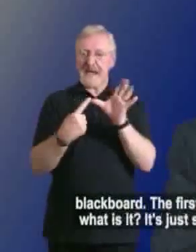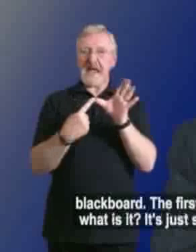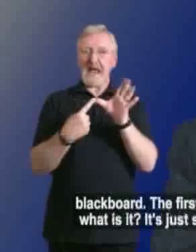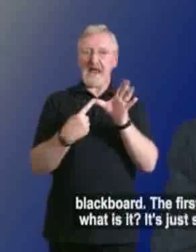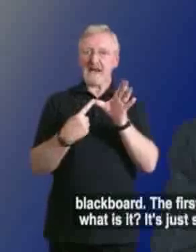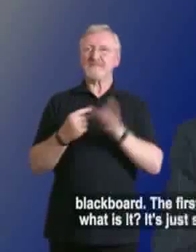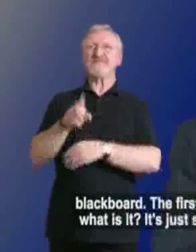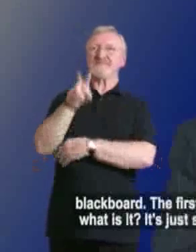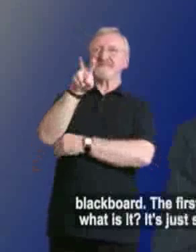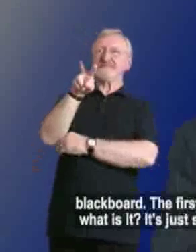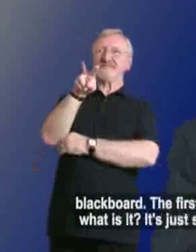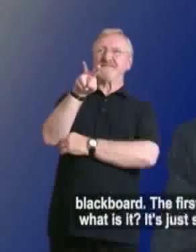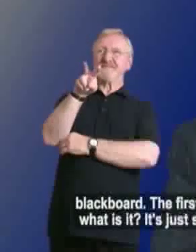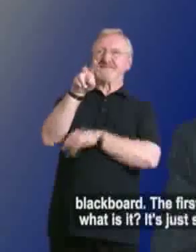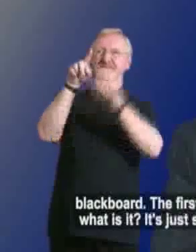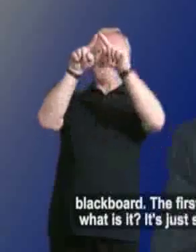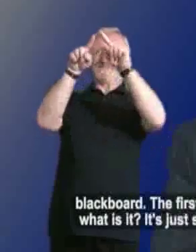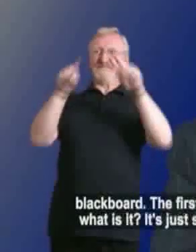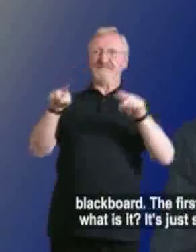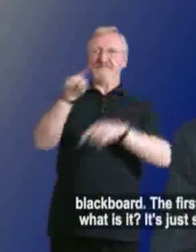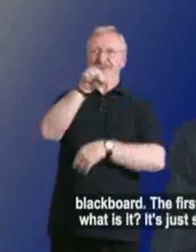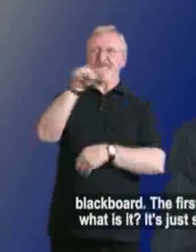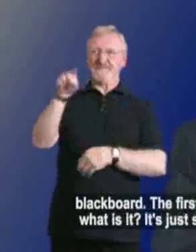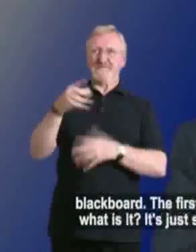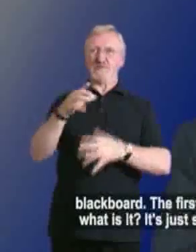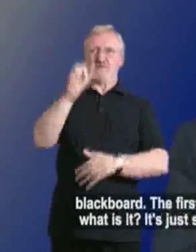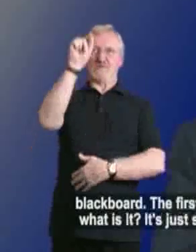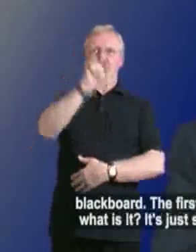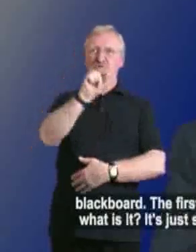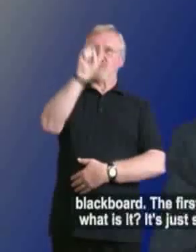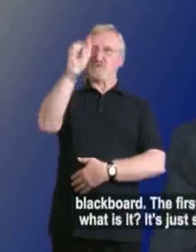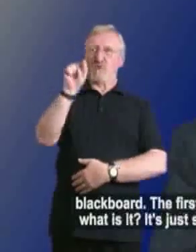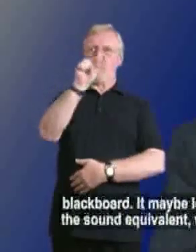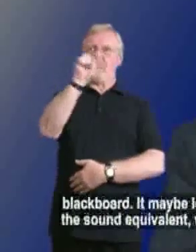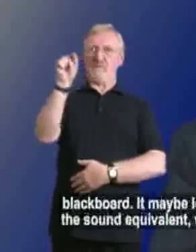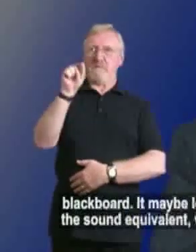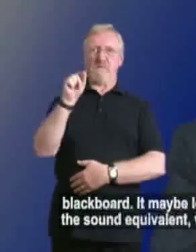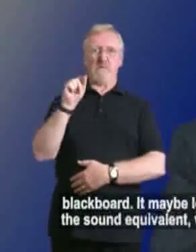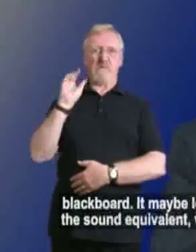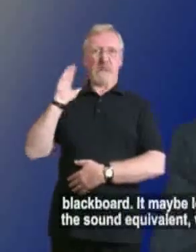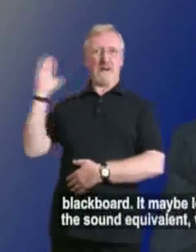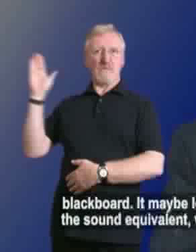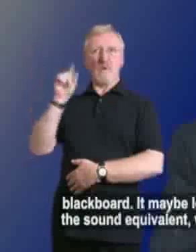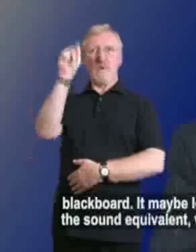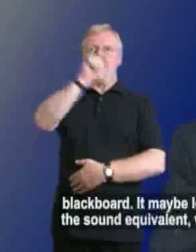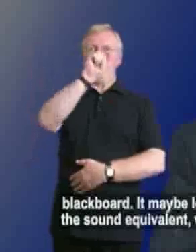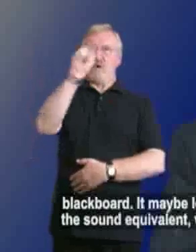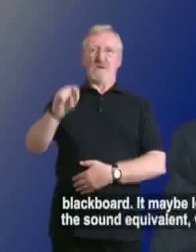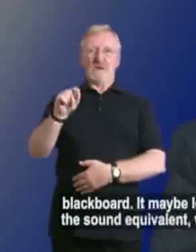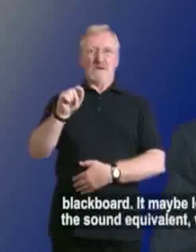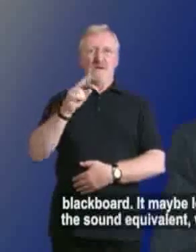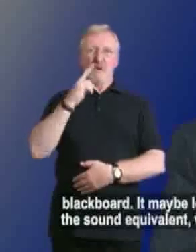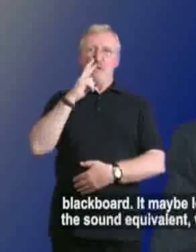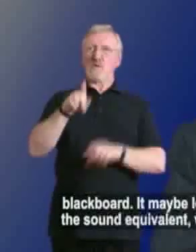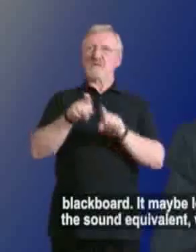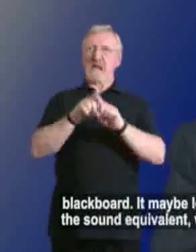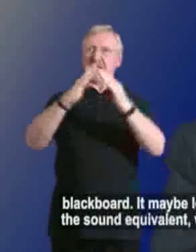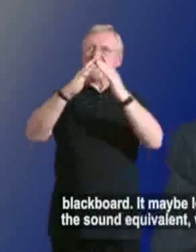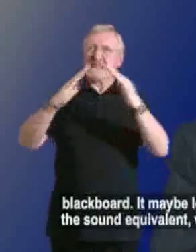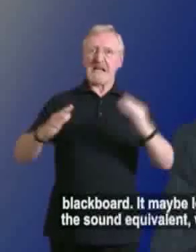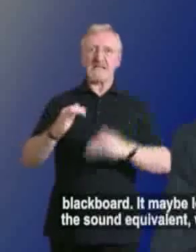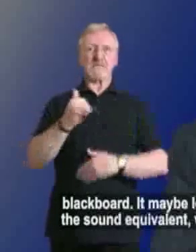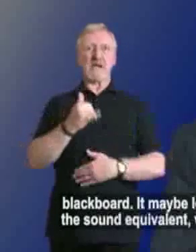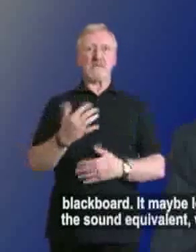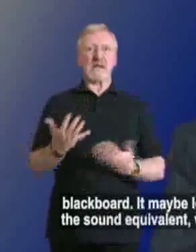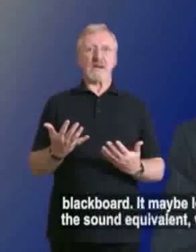alphabet, what is it? It's just some chalk scribbles on a blackboard. It maybe looks a bit